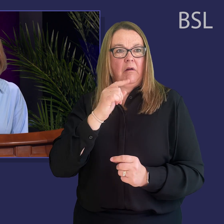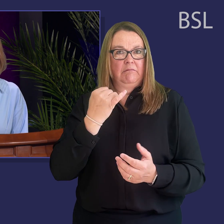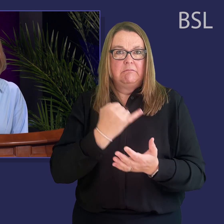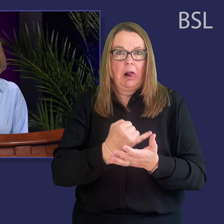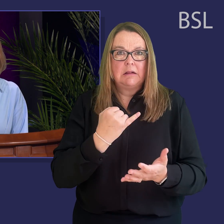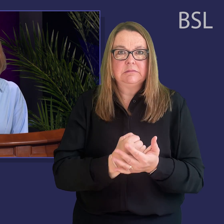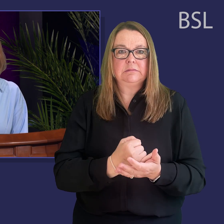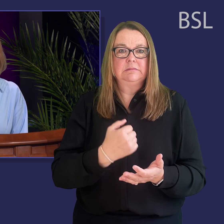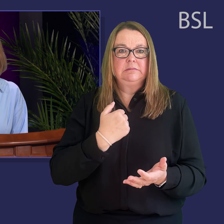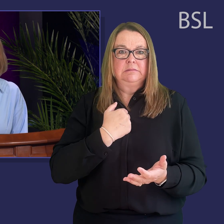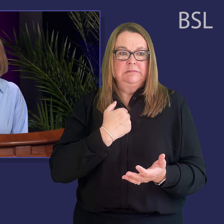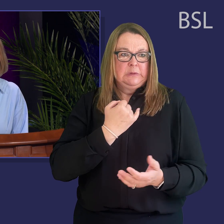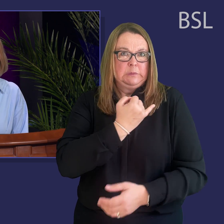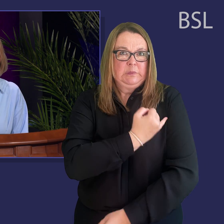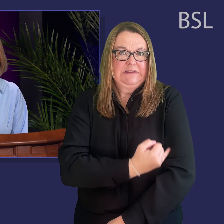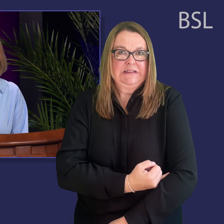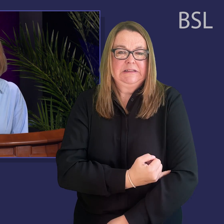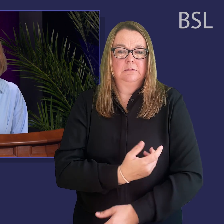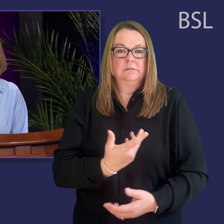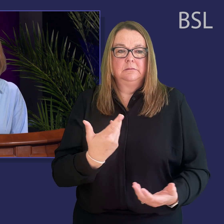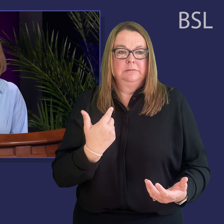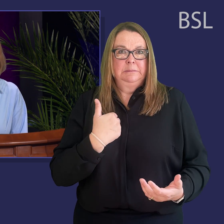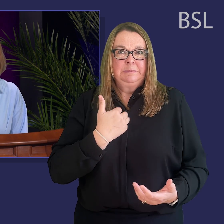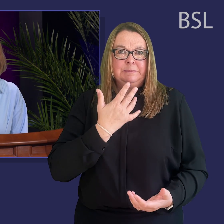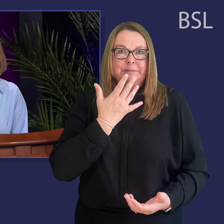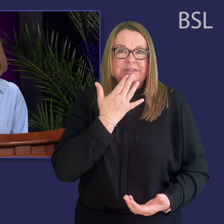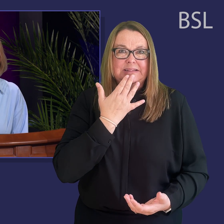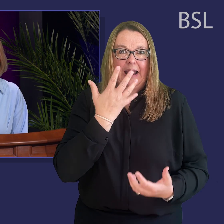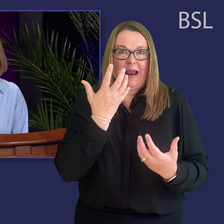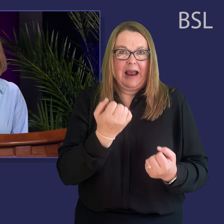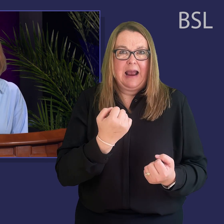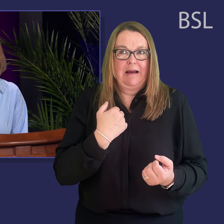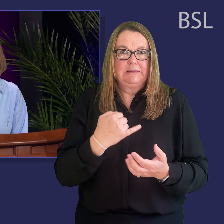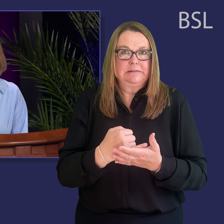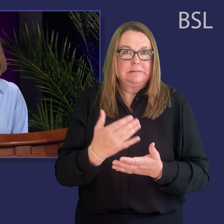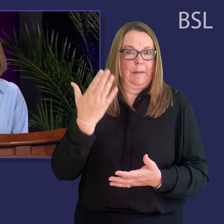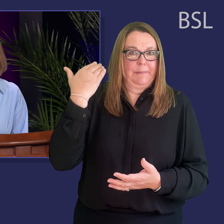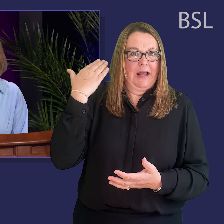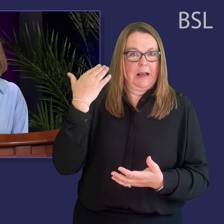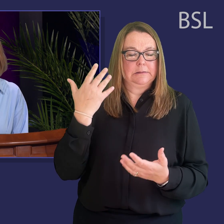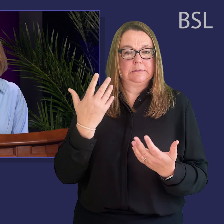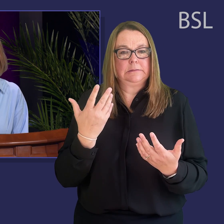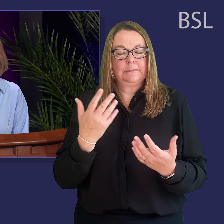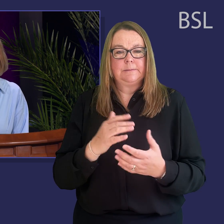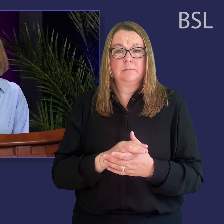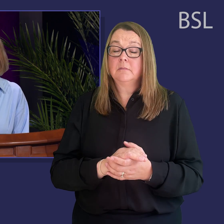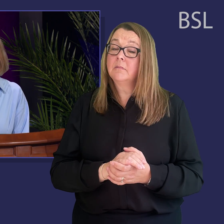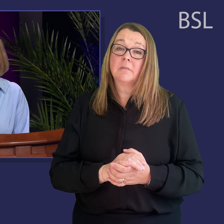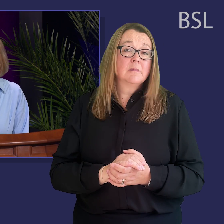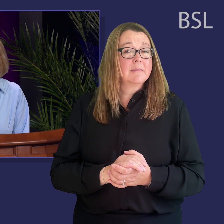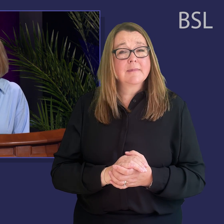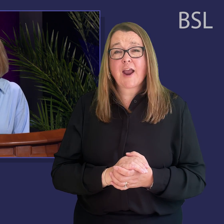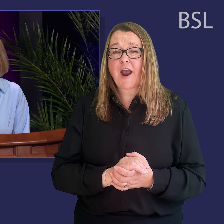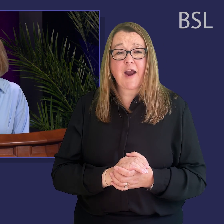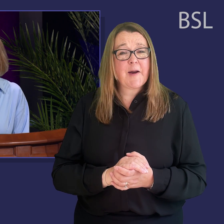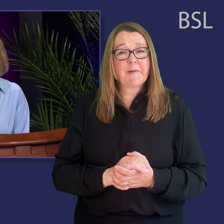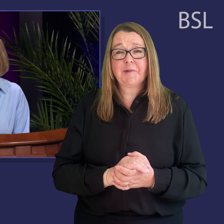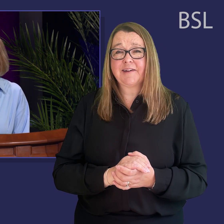weaknesses? Would I feel again the pain of my past mistakes in your presence? No.